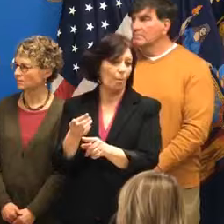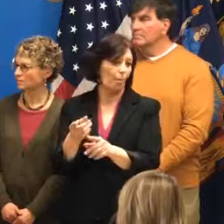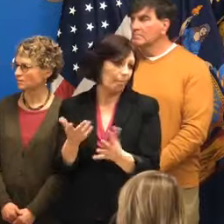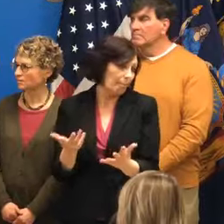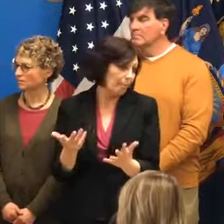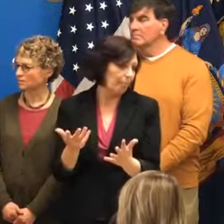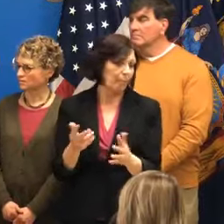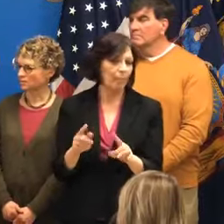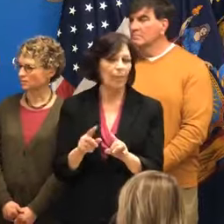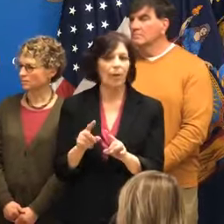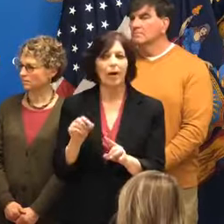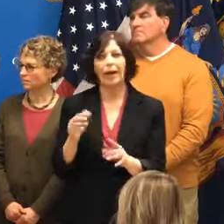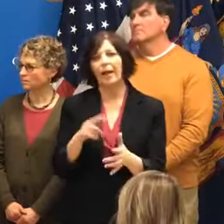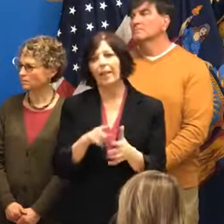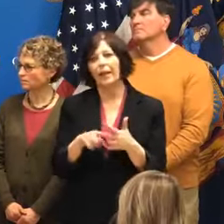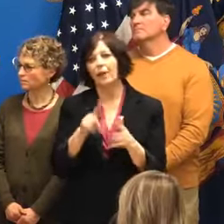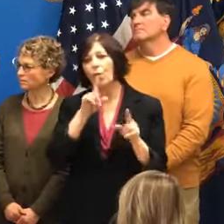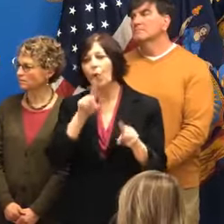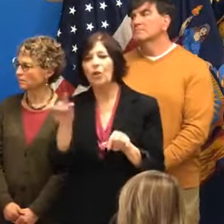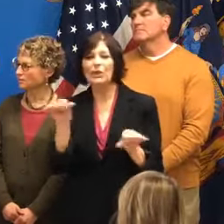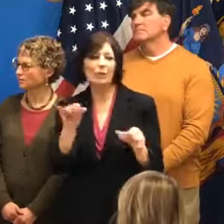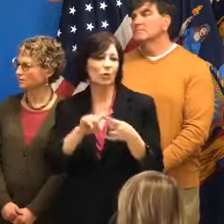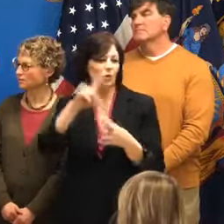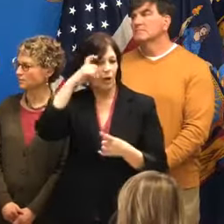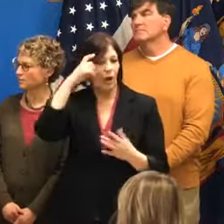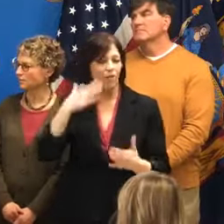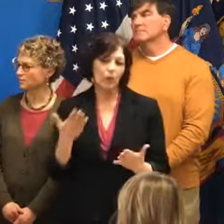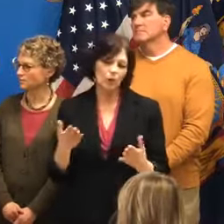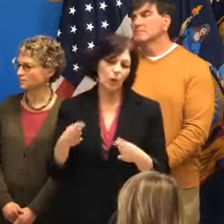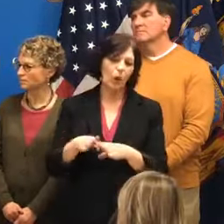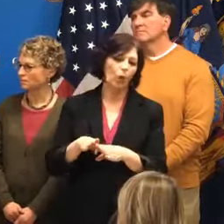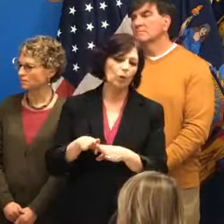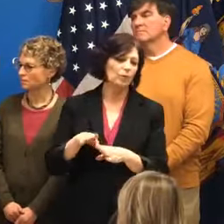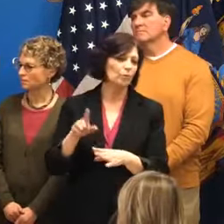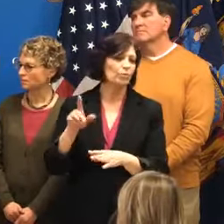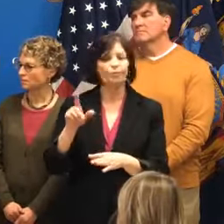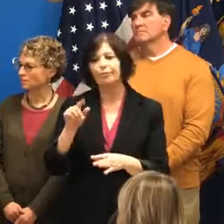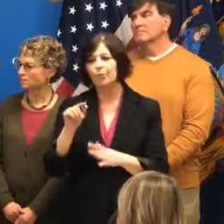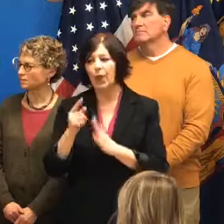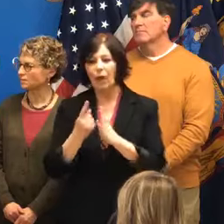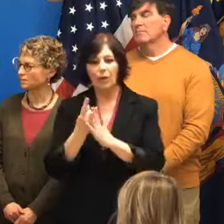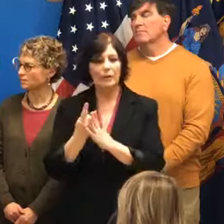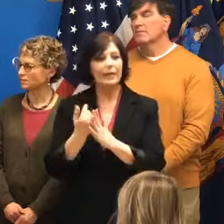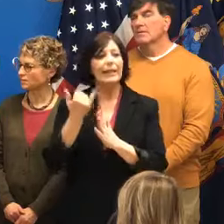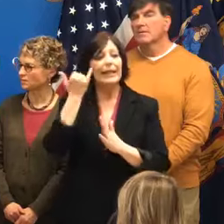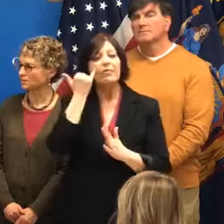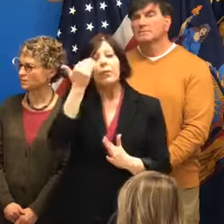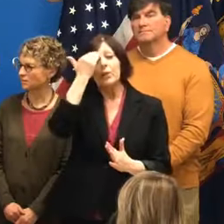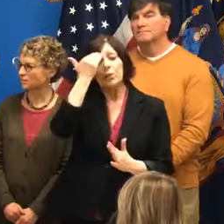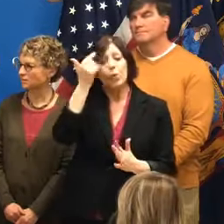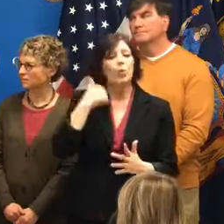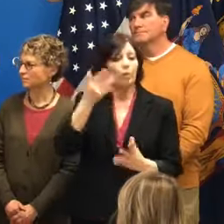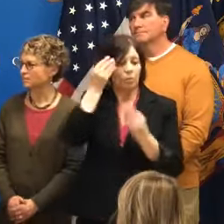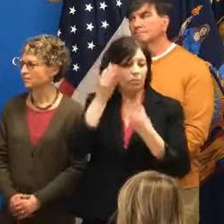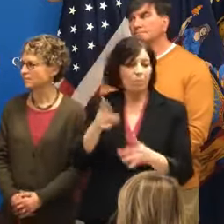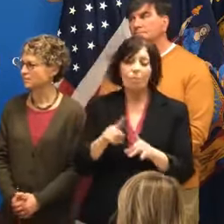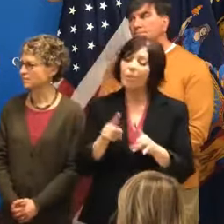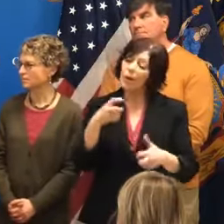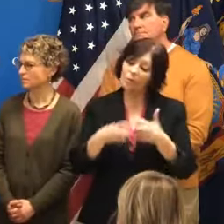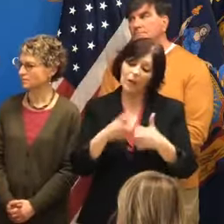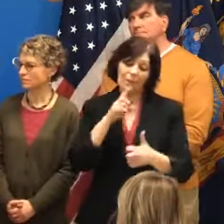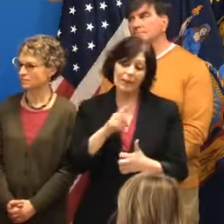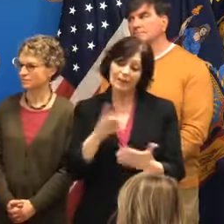agency and then probably order similar to what the governor said. You'd want to close for 20 hours or so forth. If we get that information, we'll notify it. But the problem